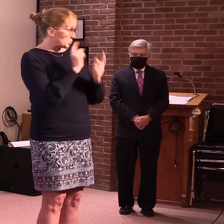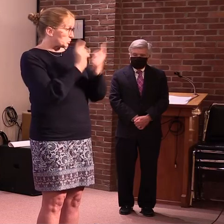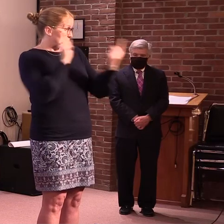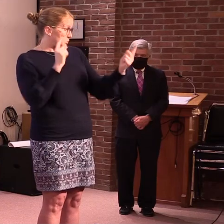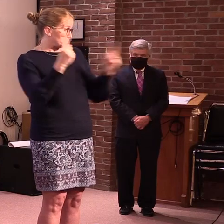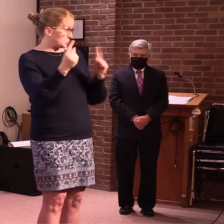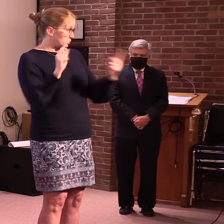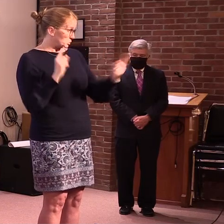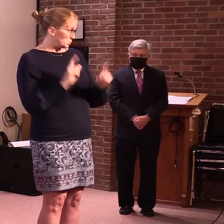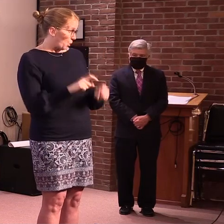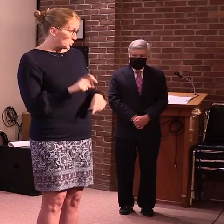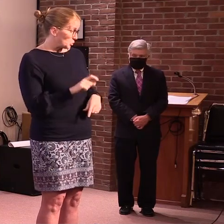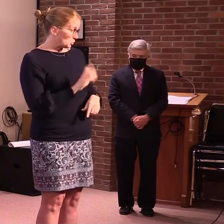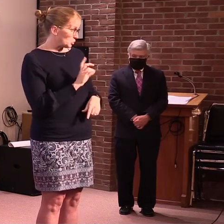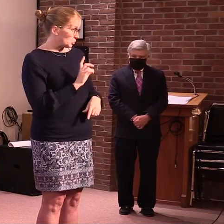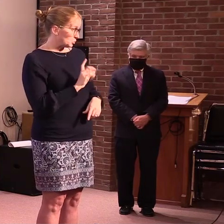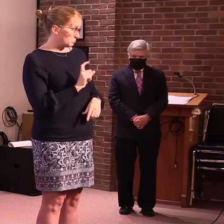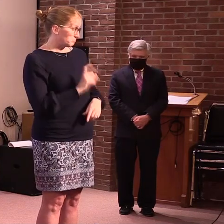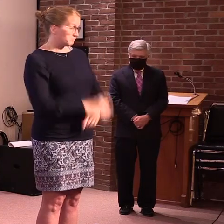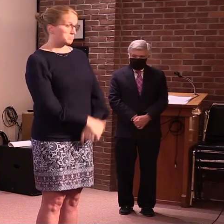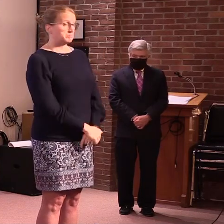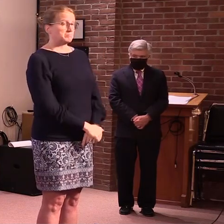proper physical distancing?